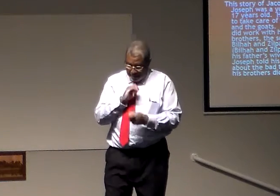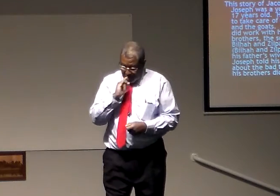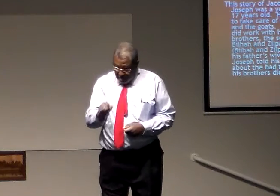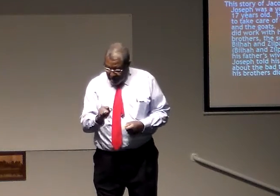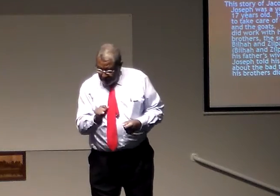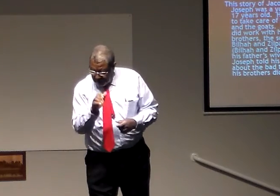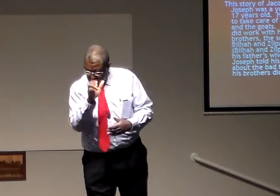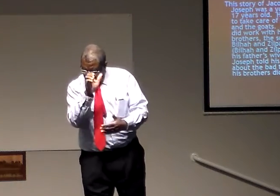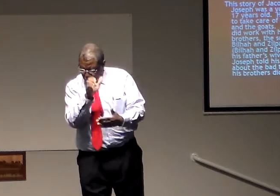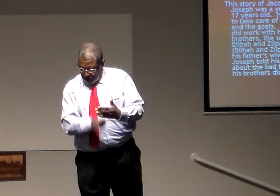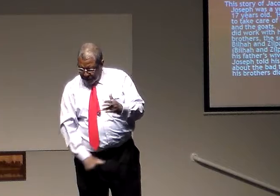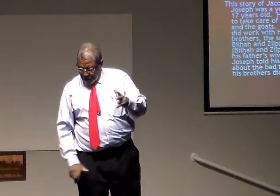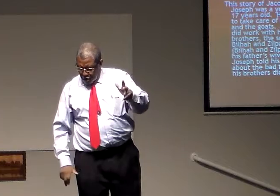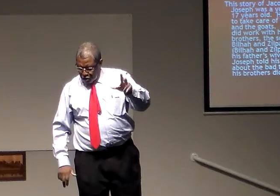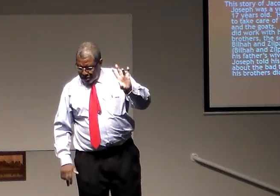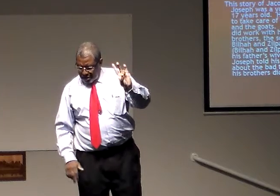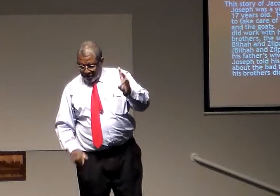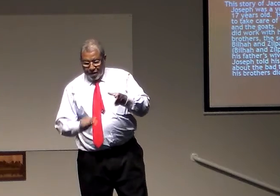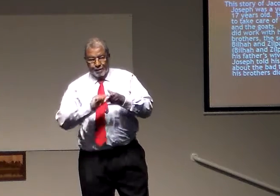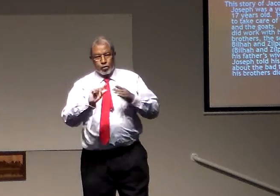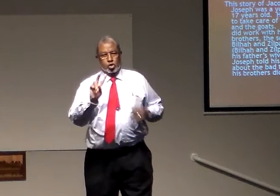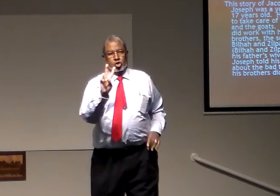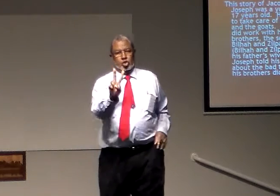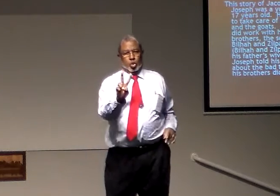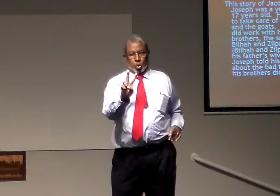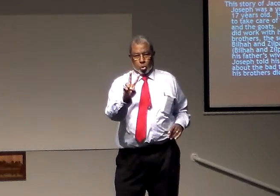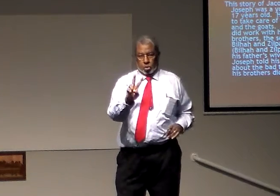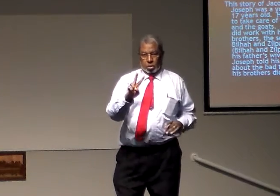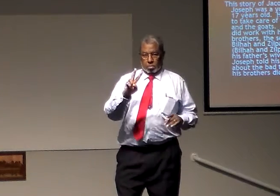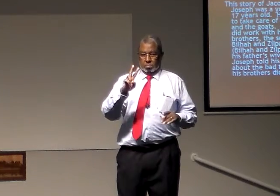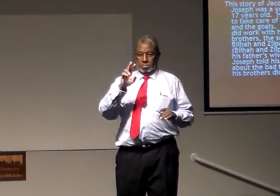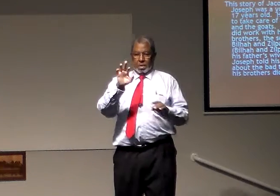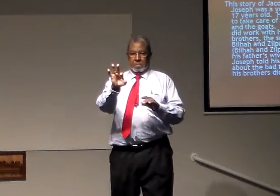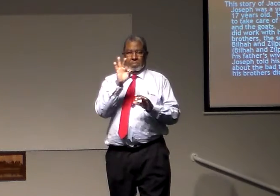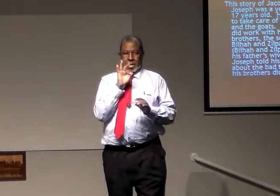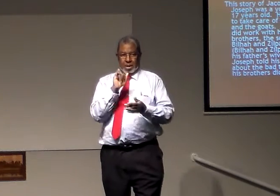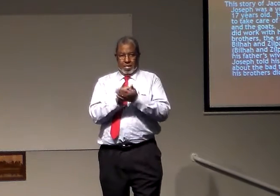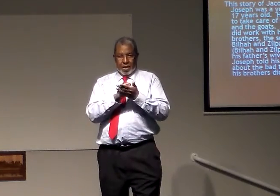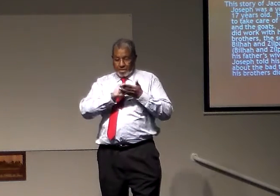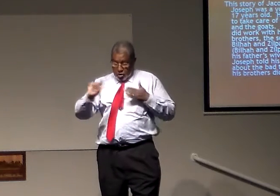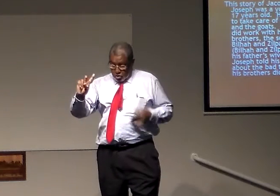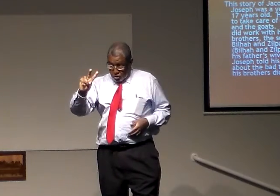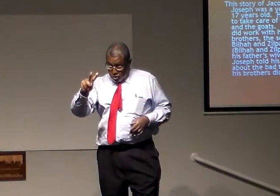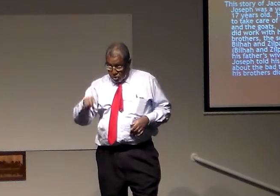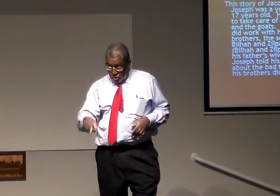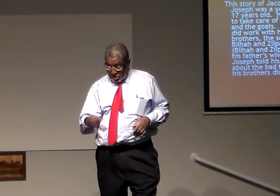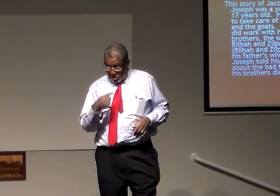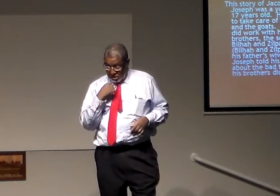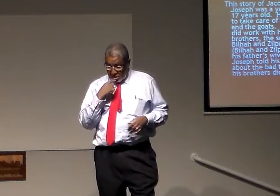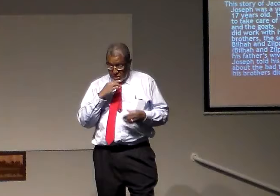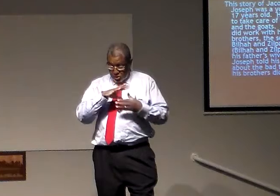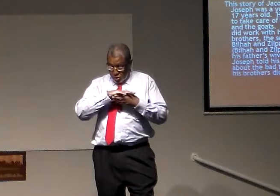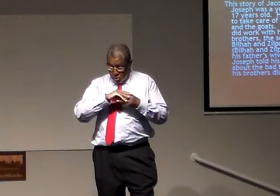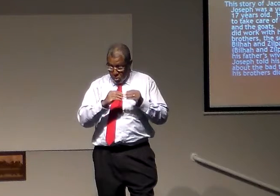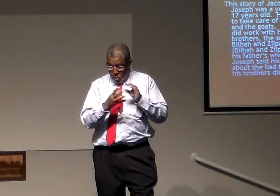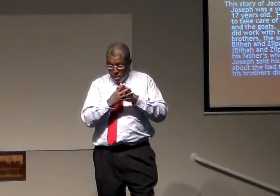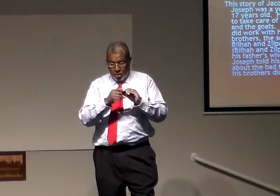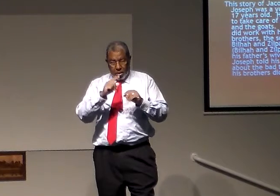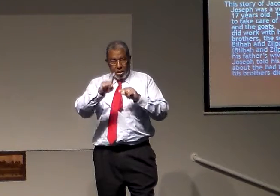37, 1, all the way to chapter 50 to 26. So we're going to be reading the book of 37, 2.